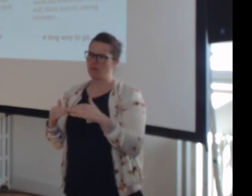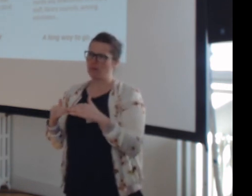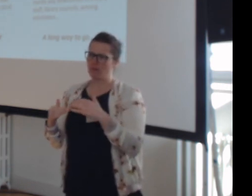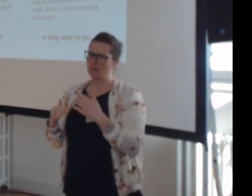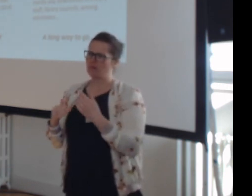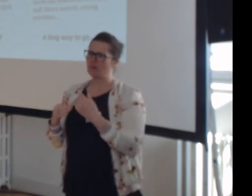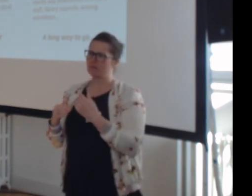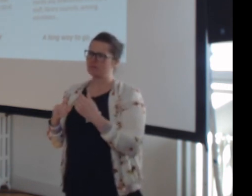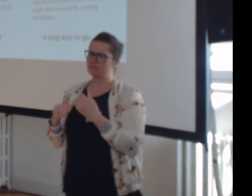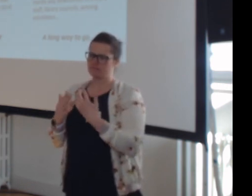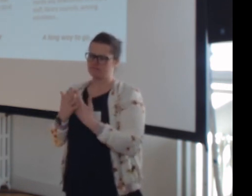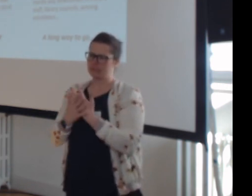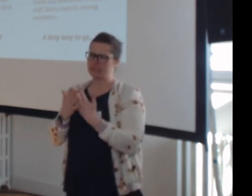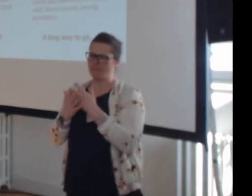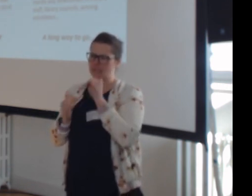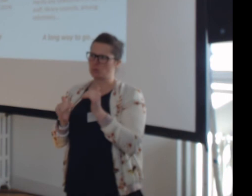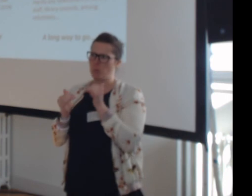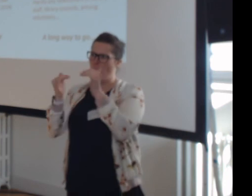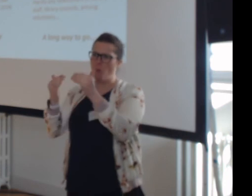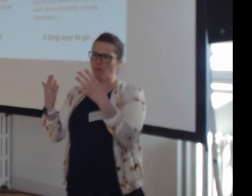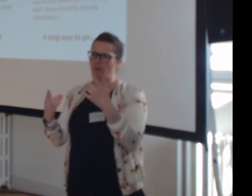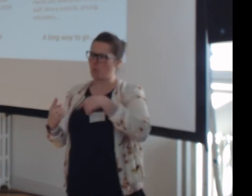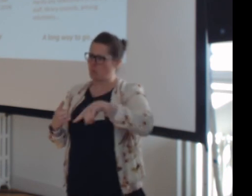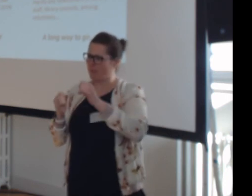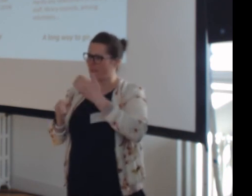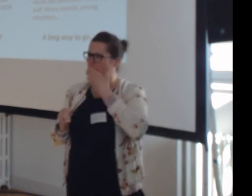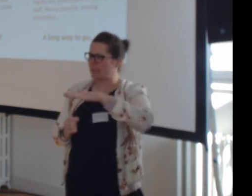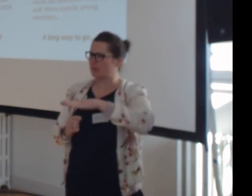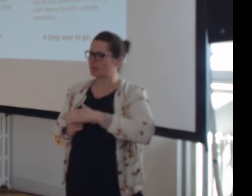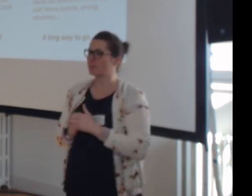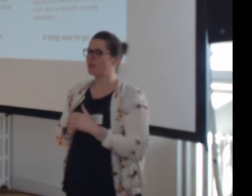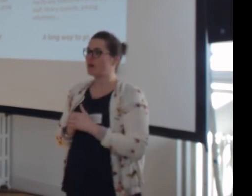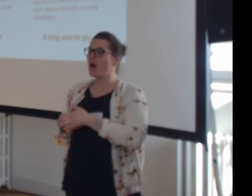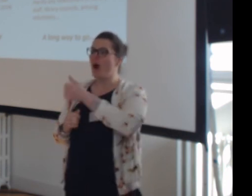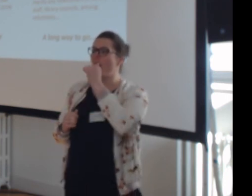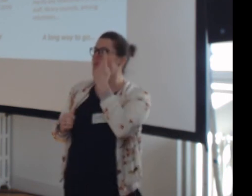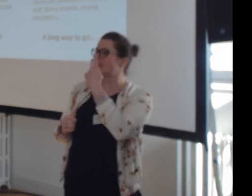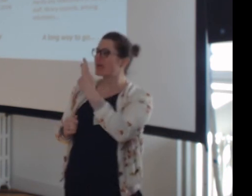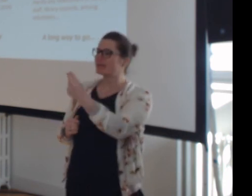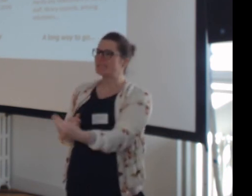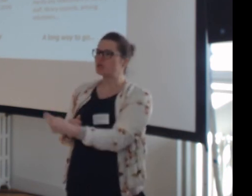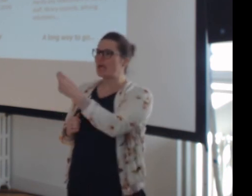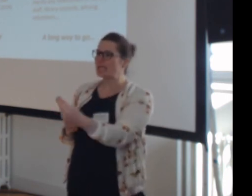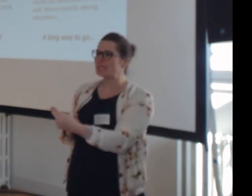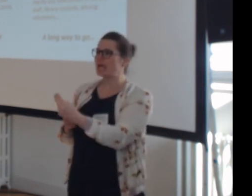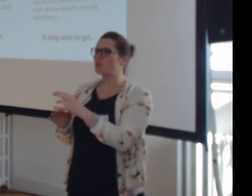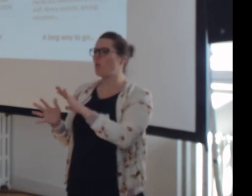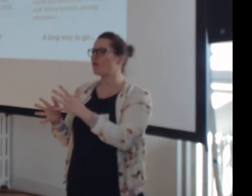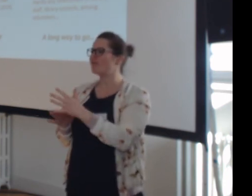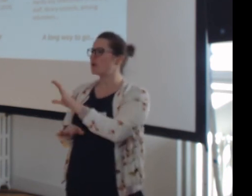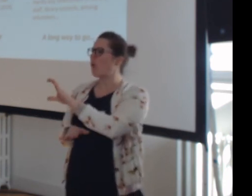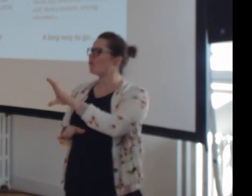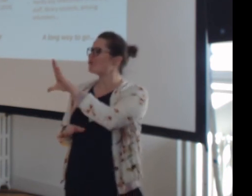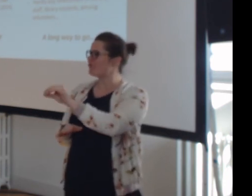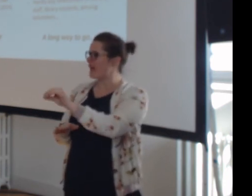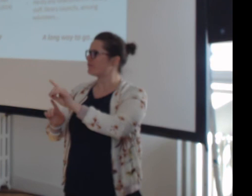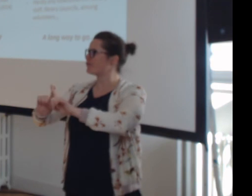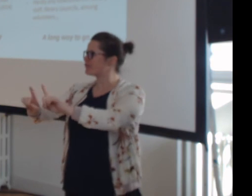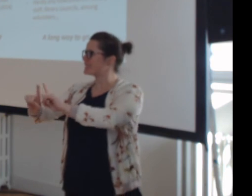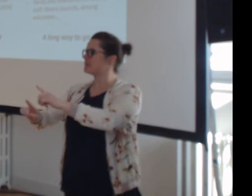say. We could do much better. If we look at nationalities, well, approximately 150